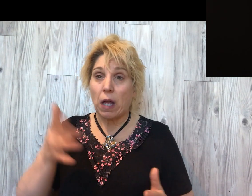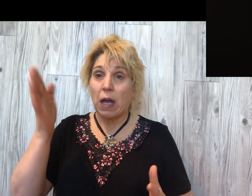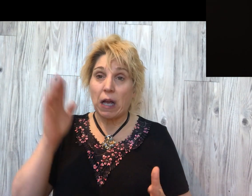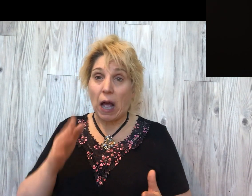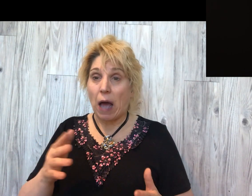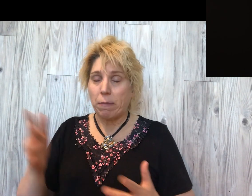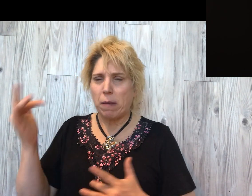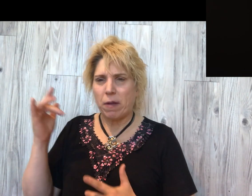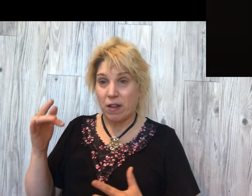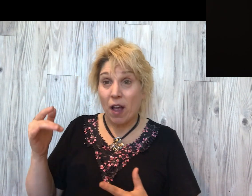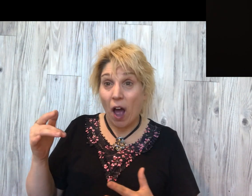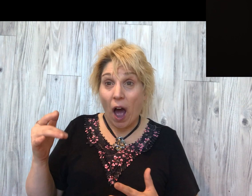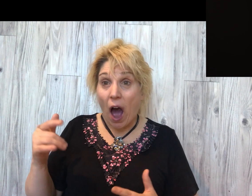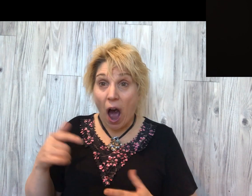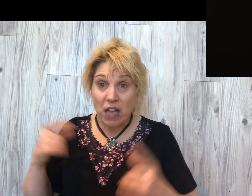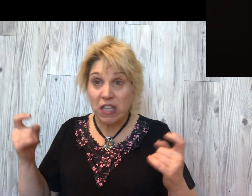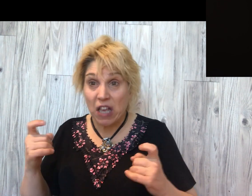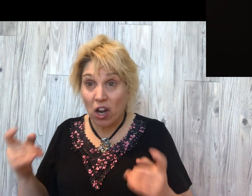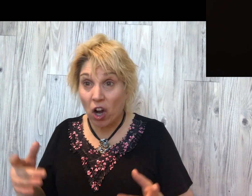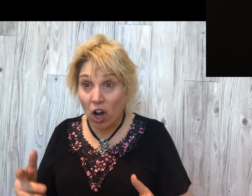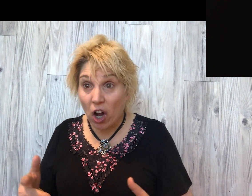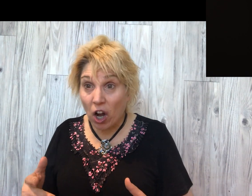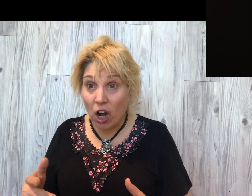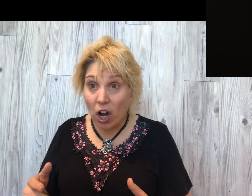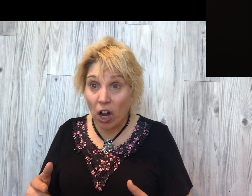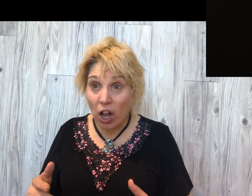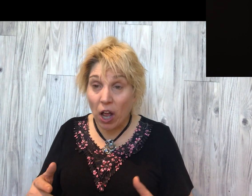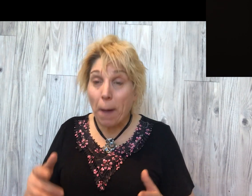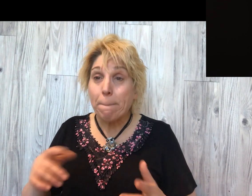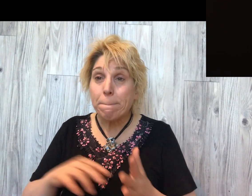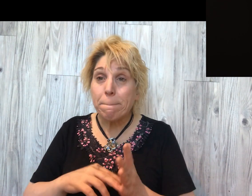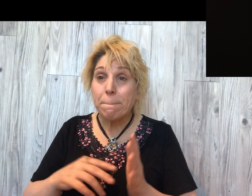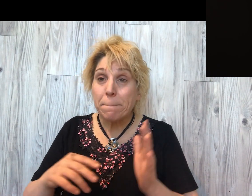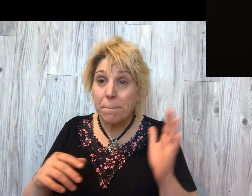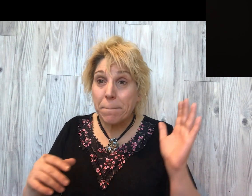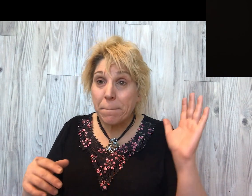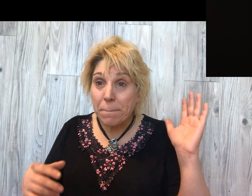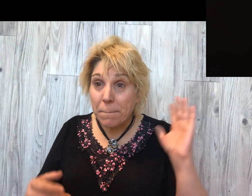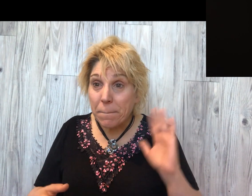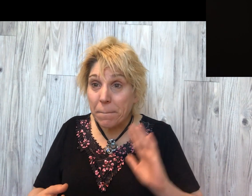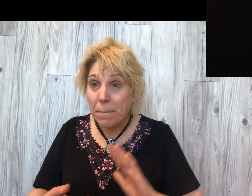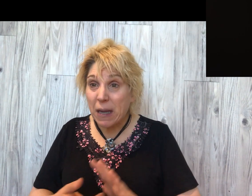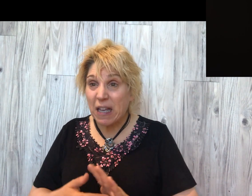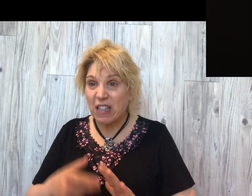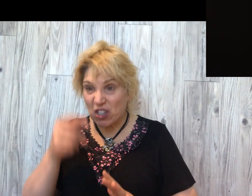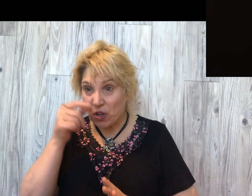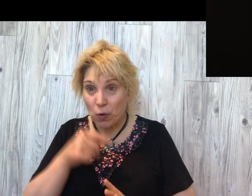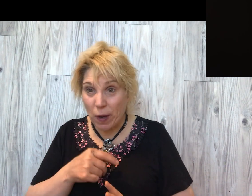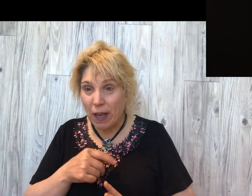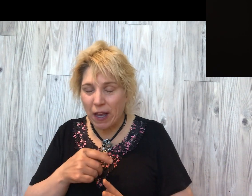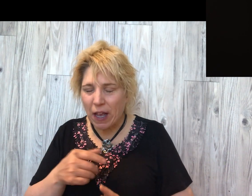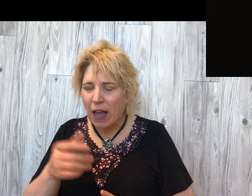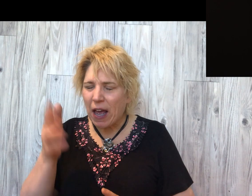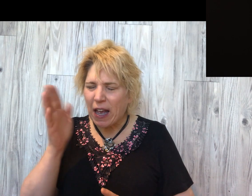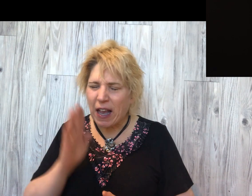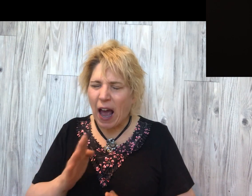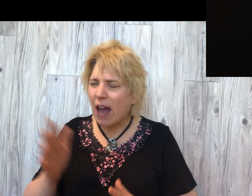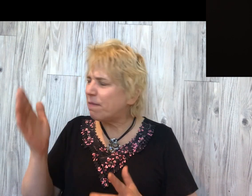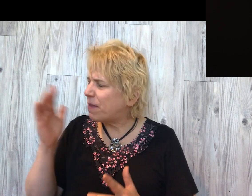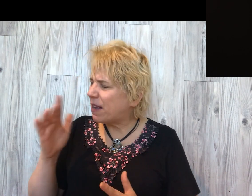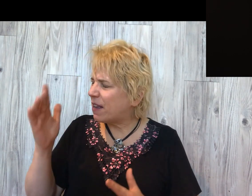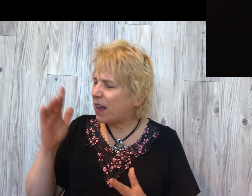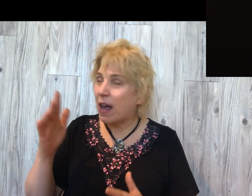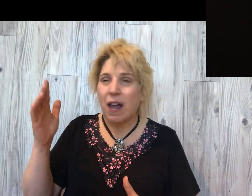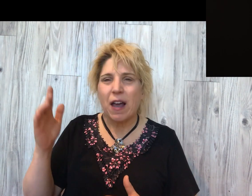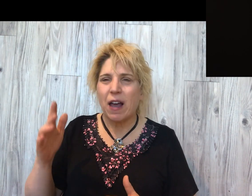says, God be merciful to me, a sinner, literally, the Greek text says, God be merciful